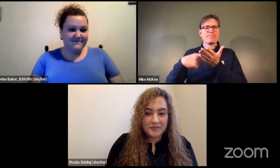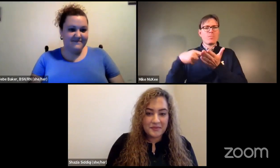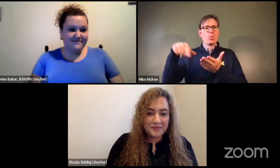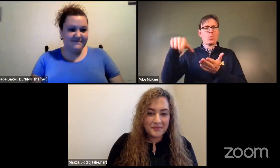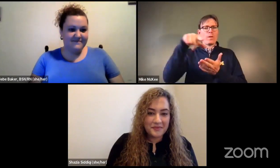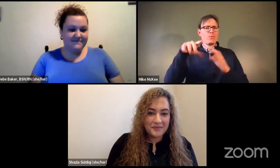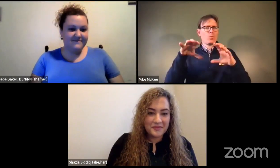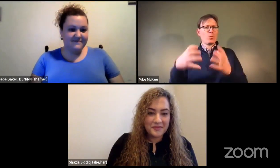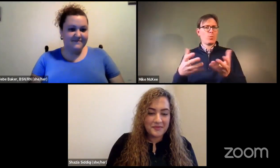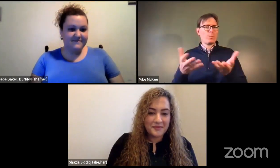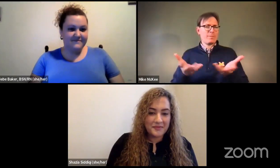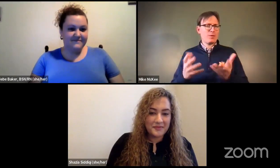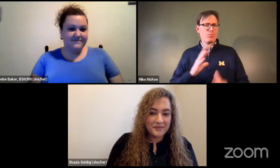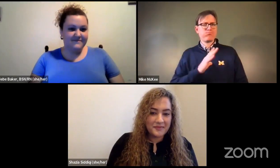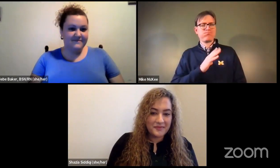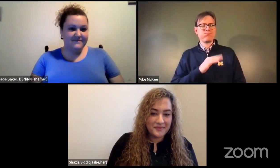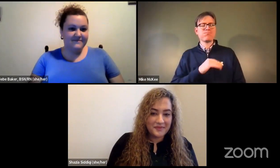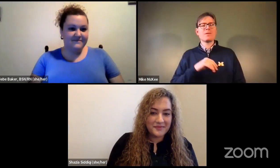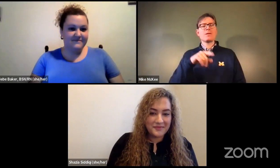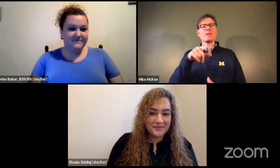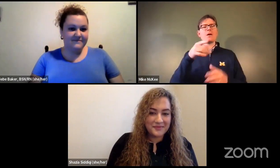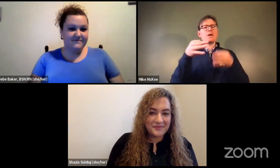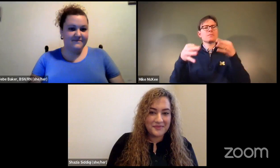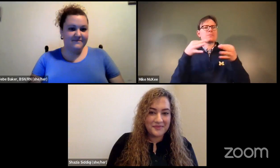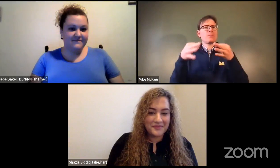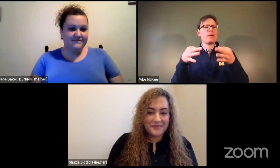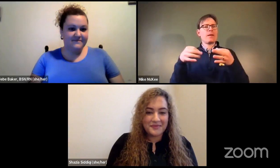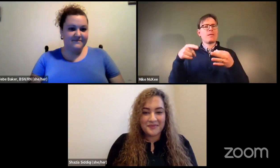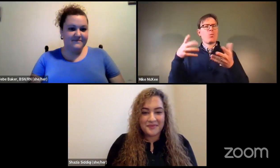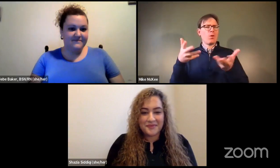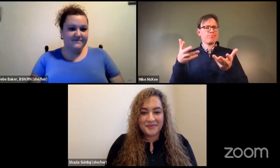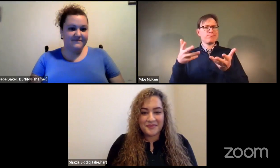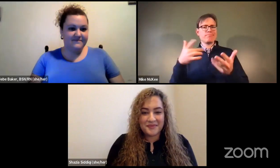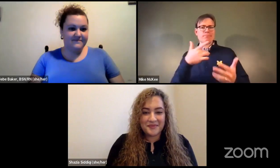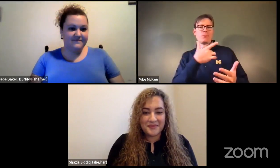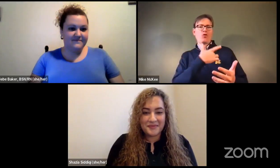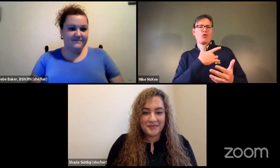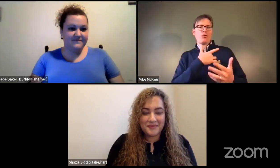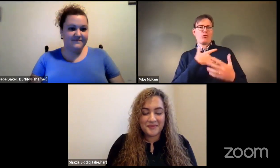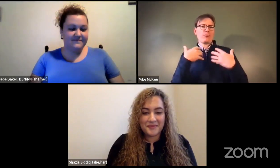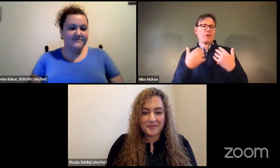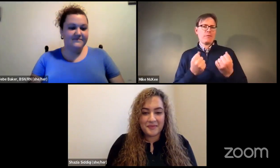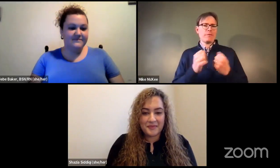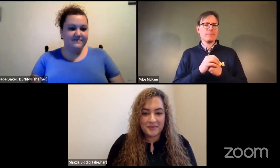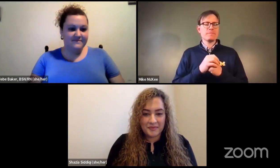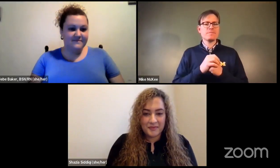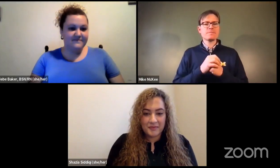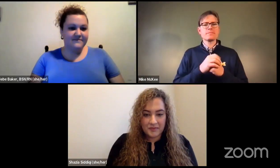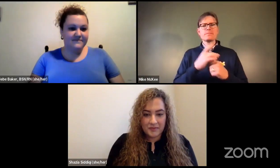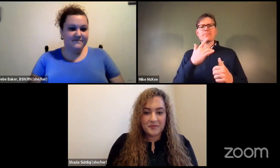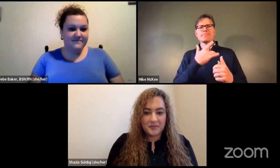So I'm excited to talk with this group tonight. We're going to talk about heart